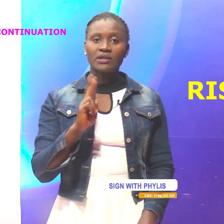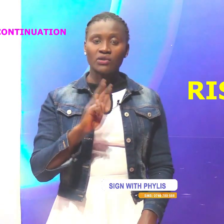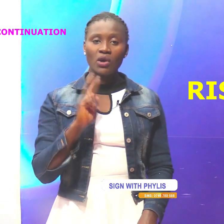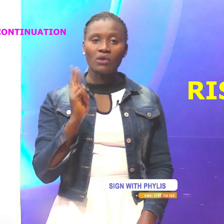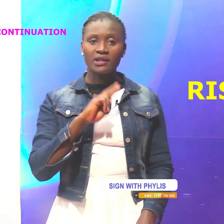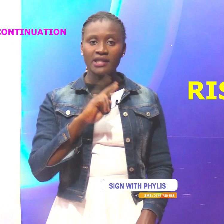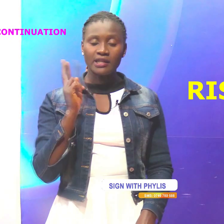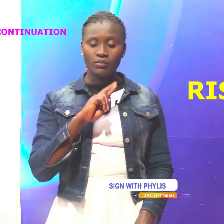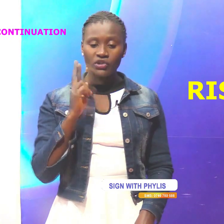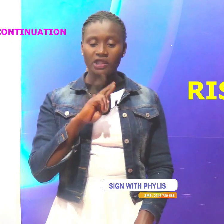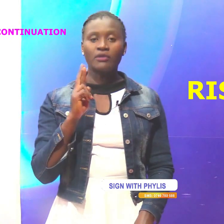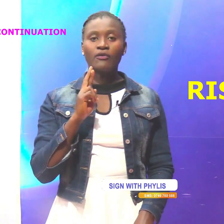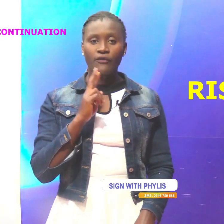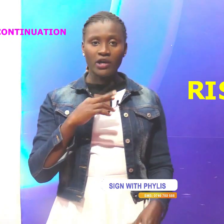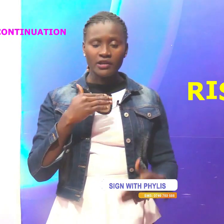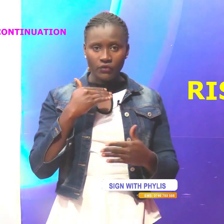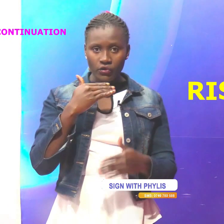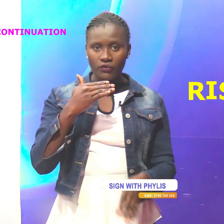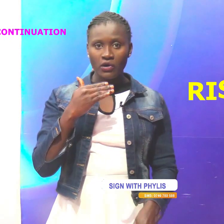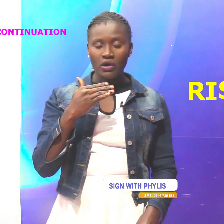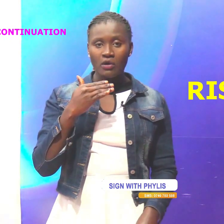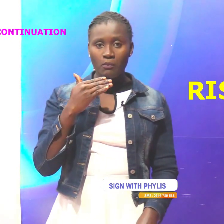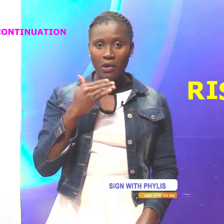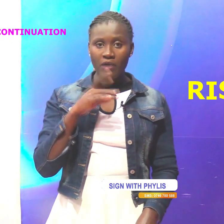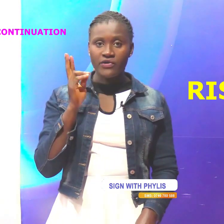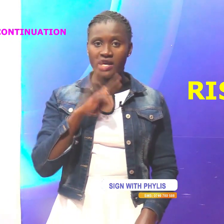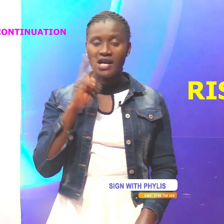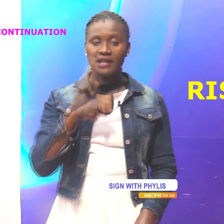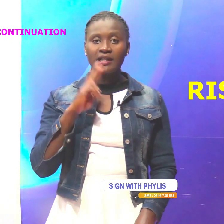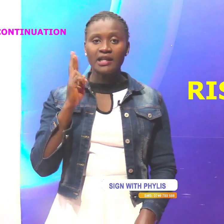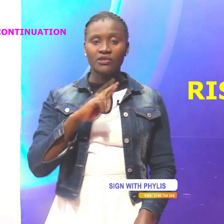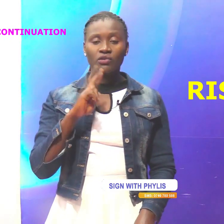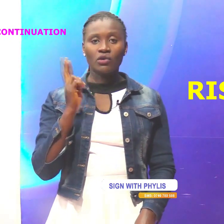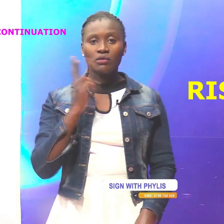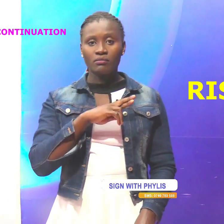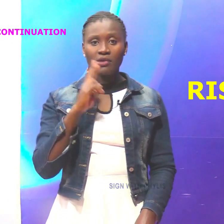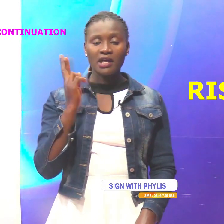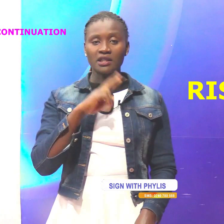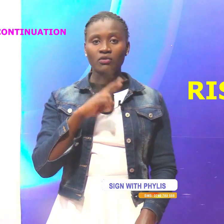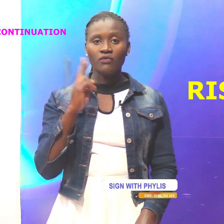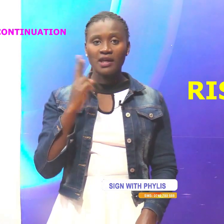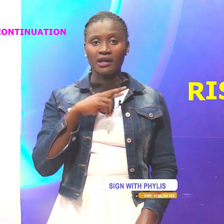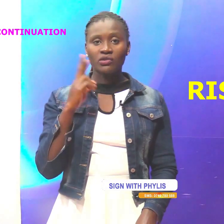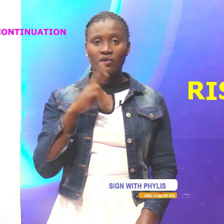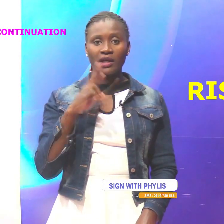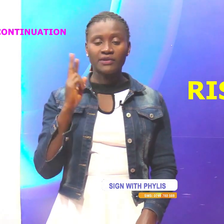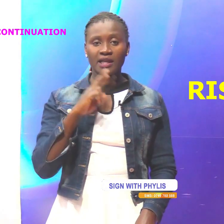So, you just push it forward in front of your mouth here. So, make it moving right or left like this.